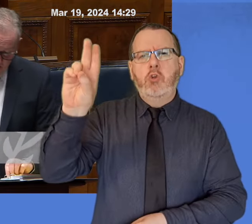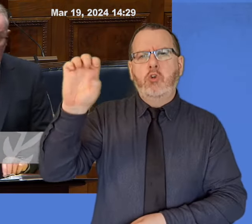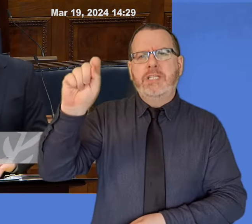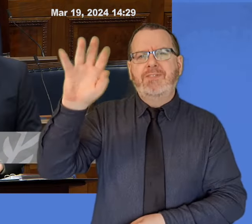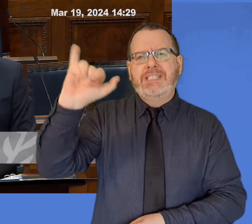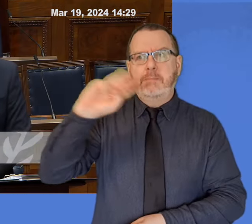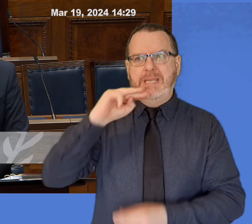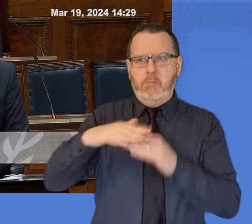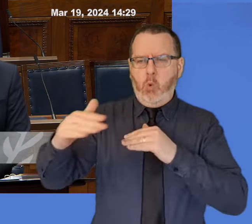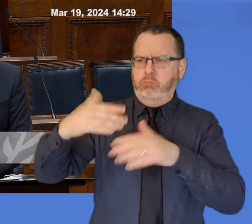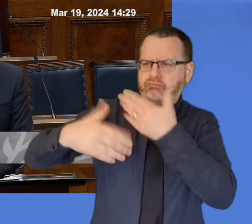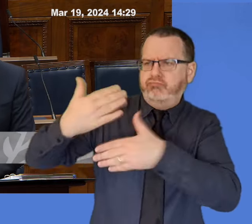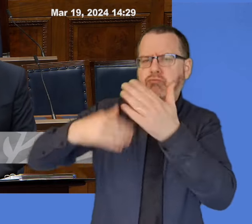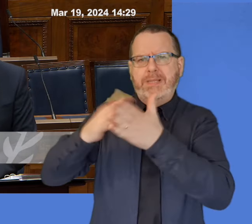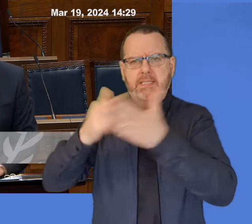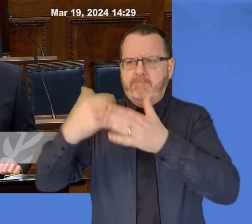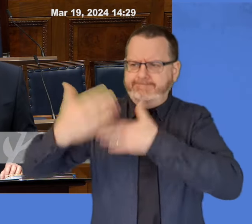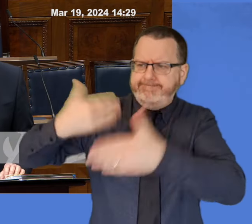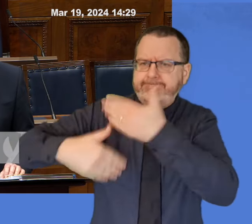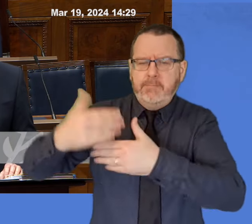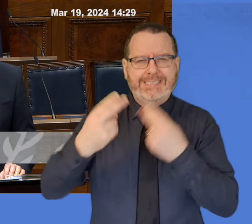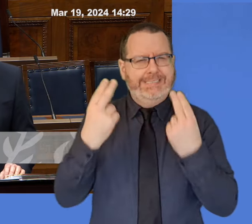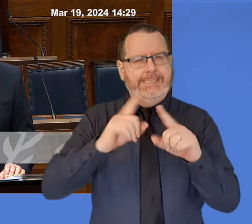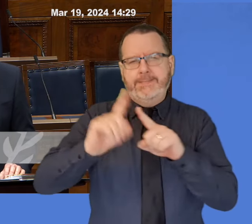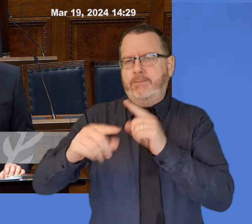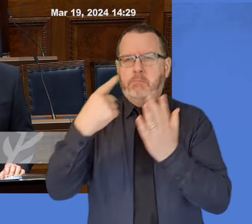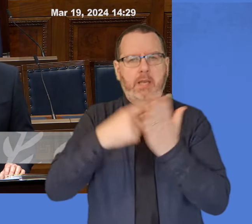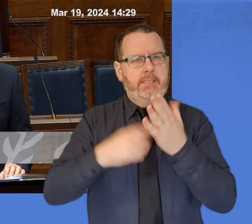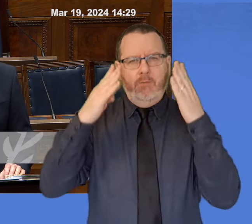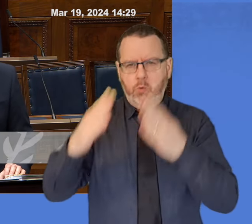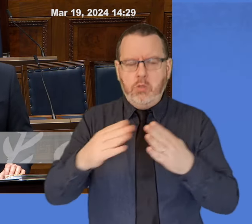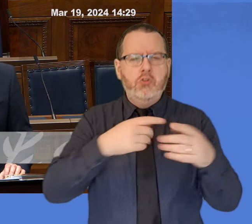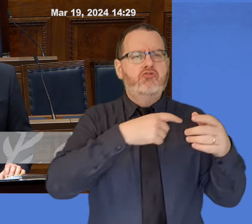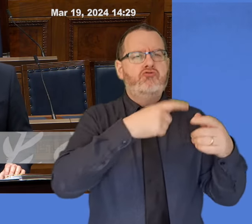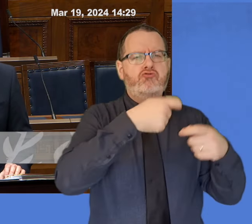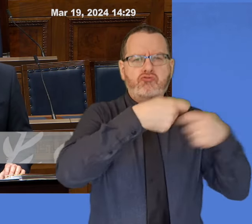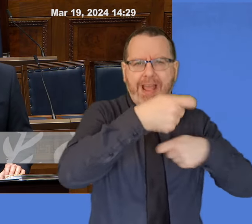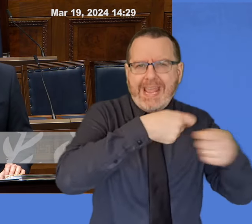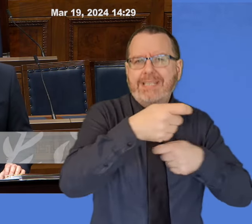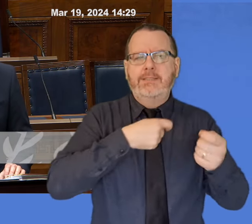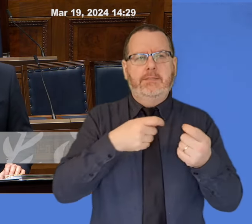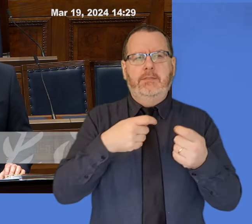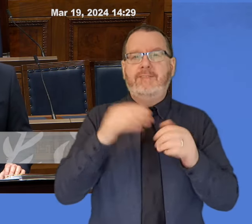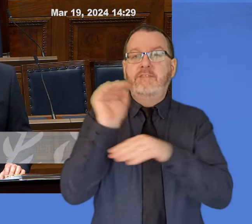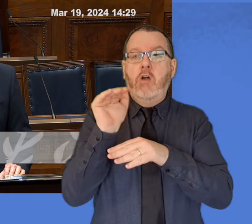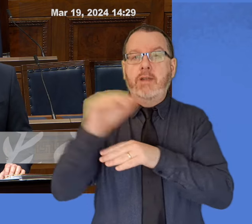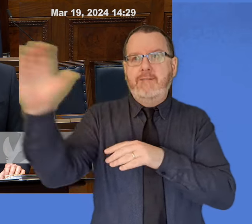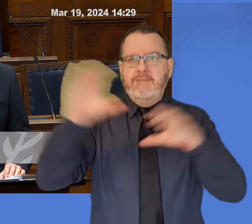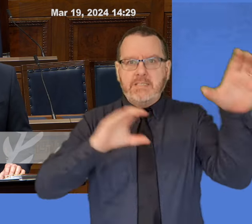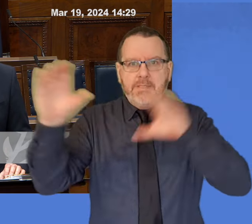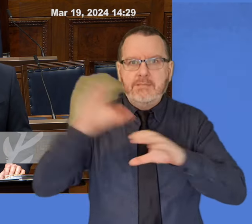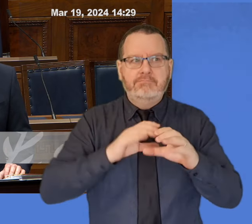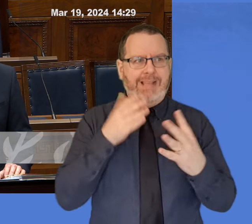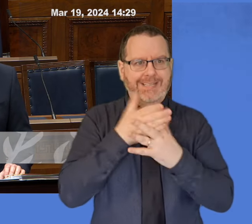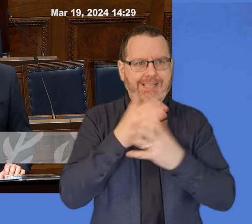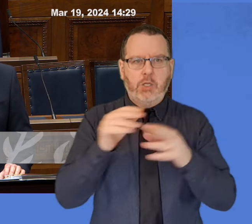Raising productivity is one of my four economic objectives. This will require action on a range, wide range of policies such as trade investment and including